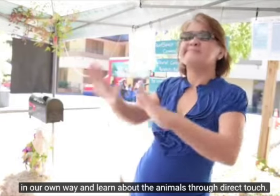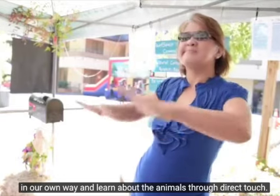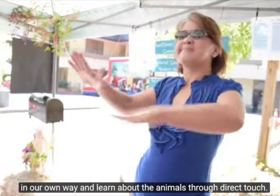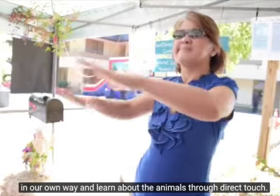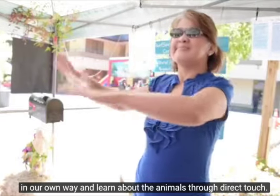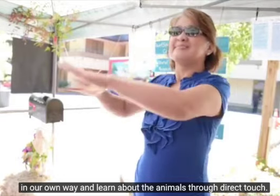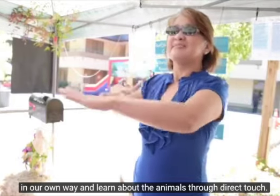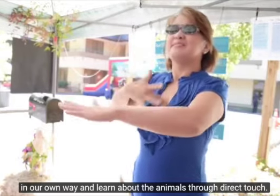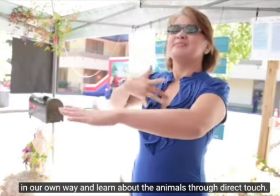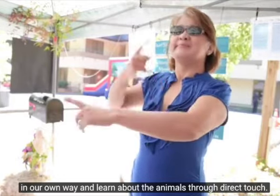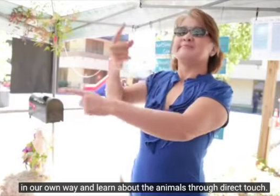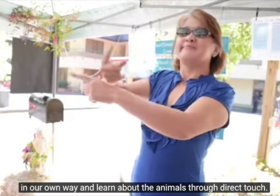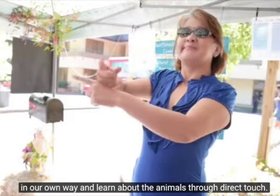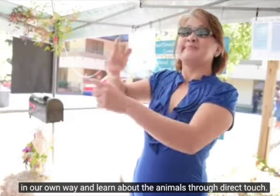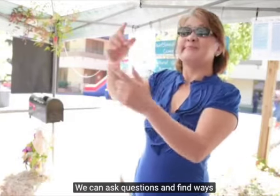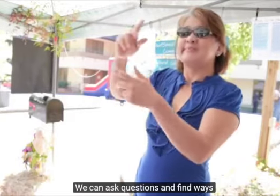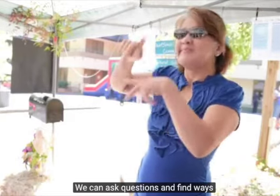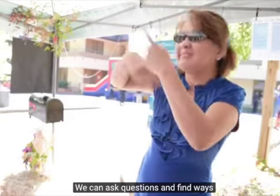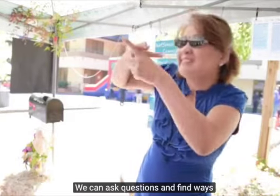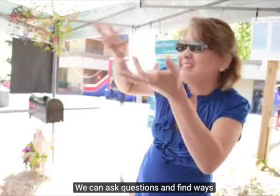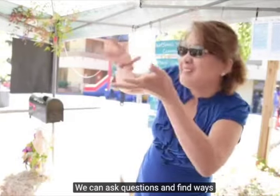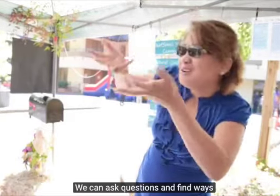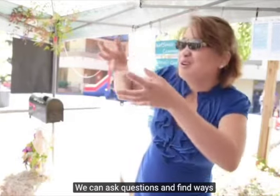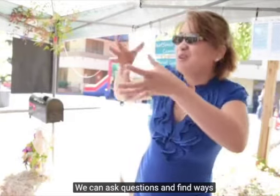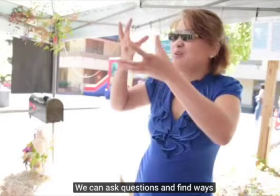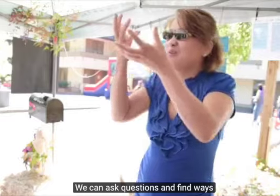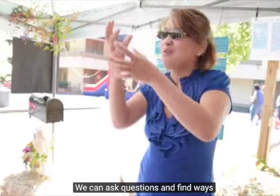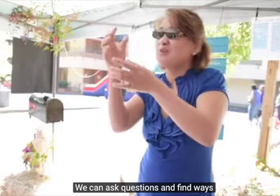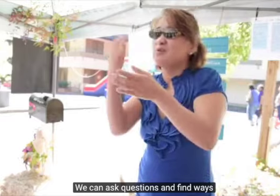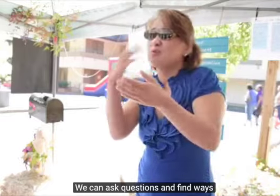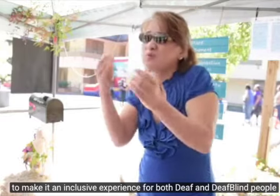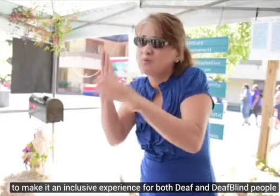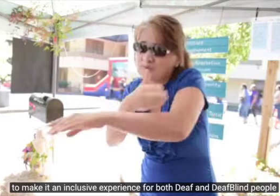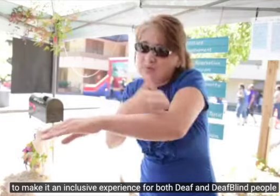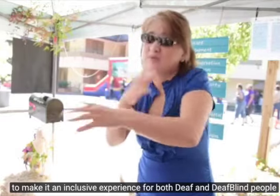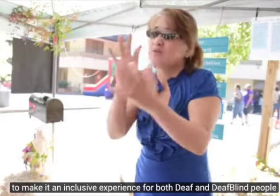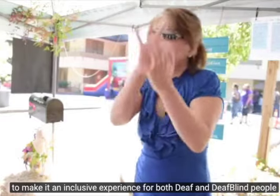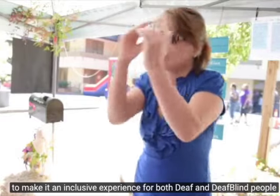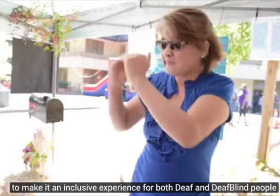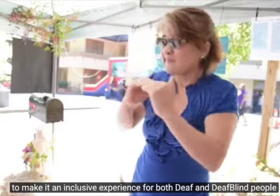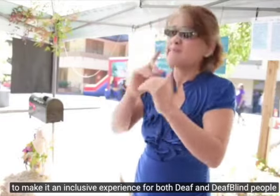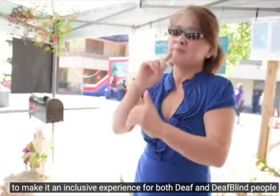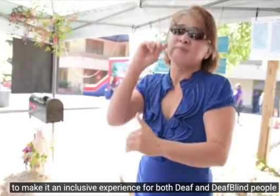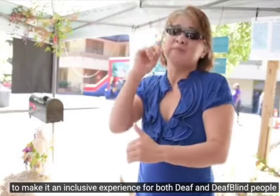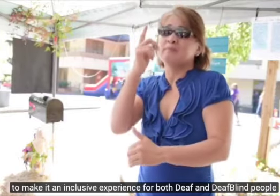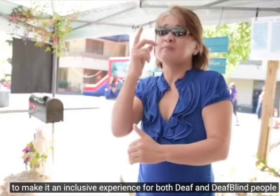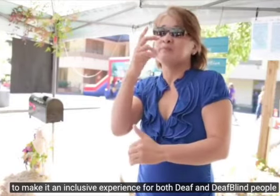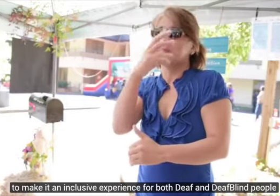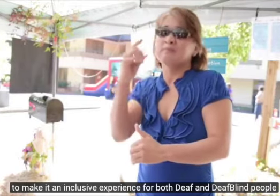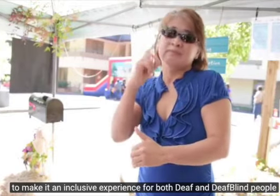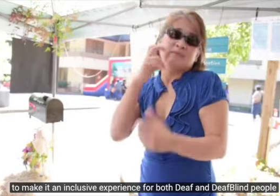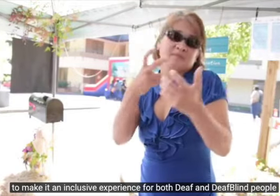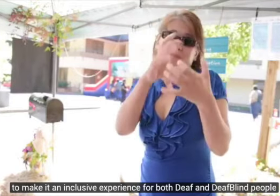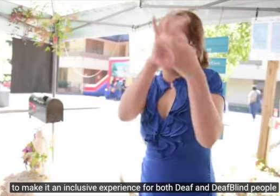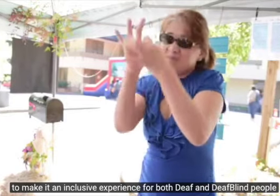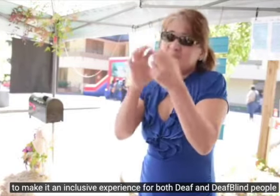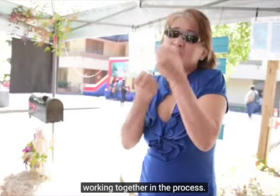direct touch. We can ask questions and find ways to make it an inclusive experience for both deaf and deafblind people working together